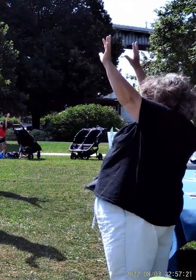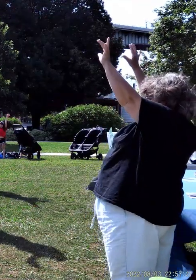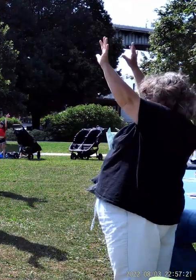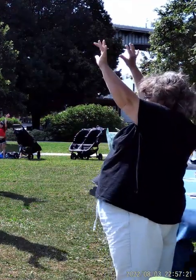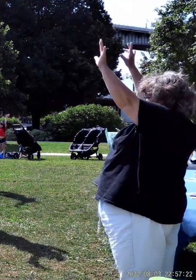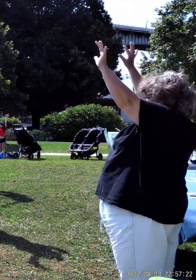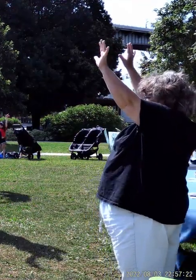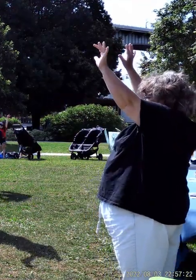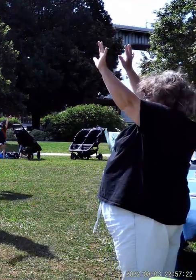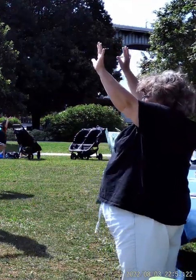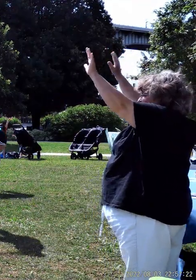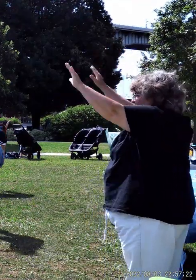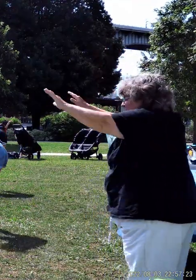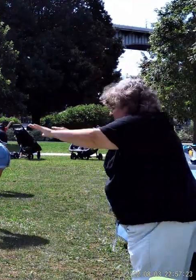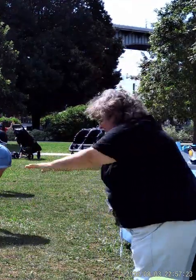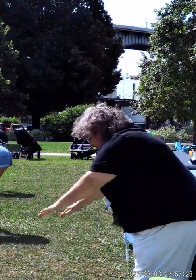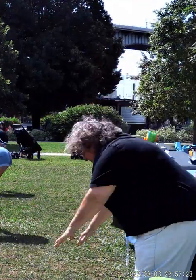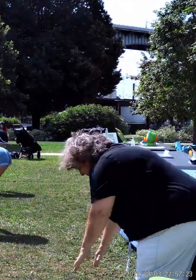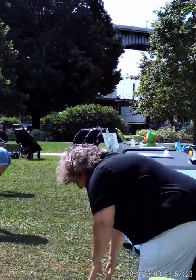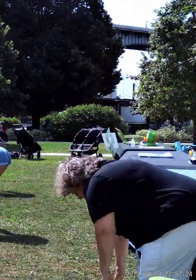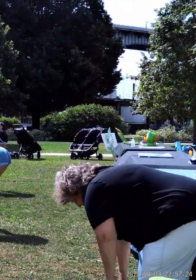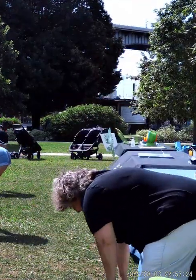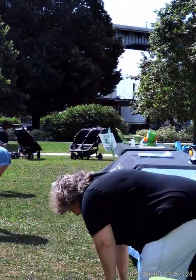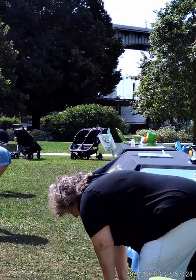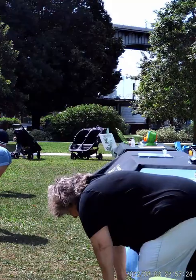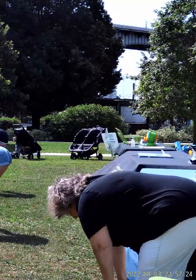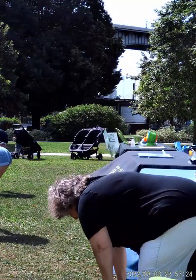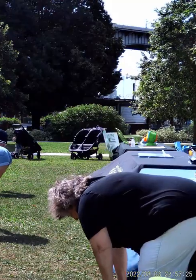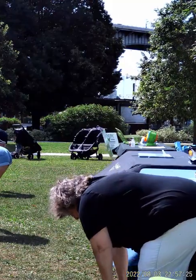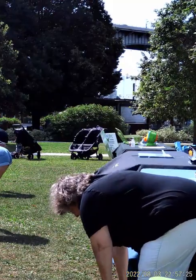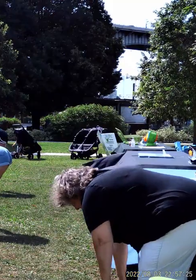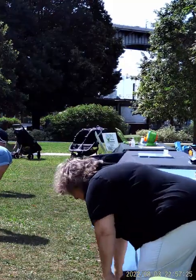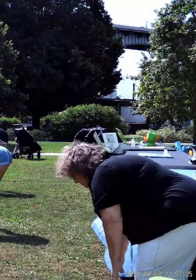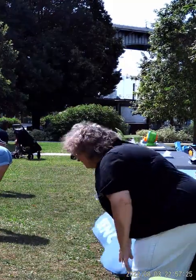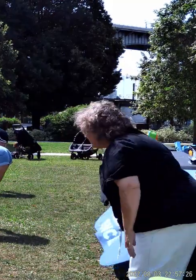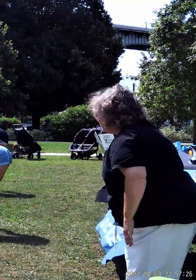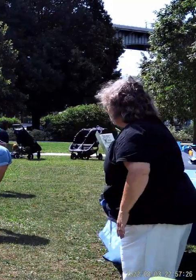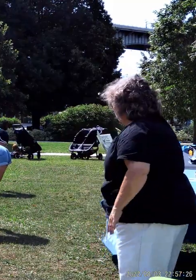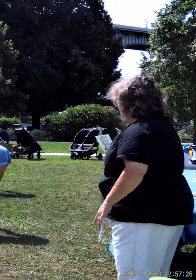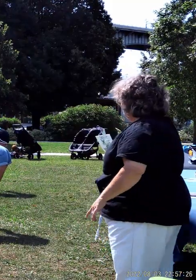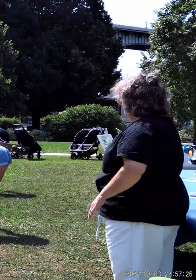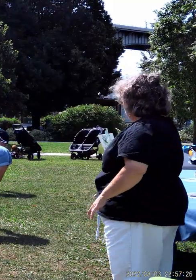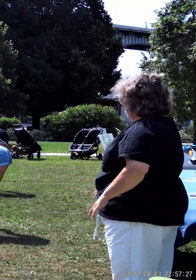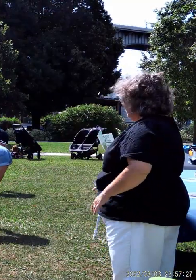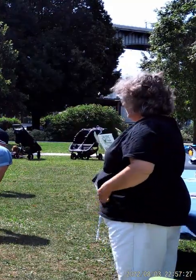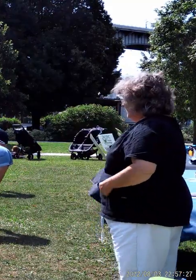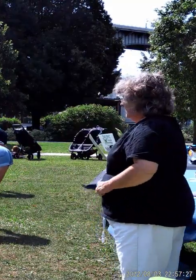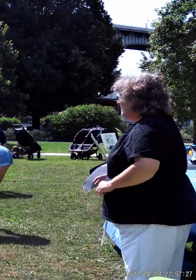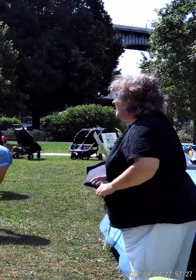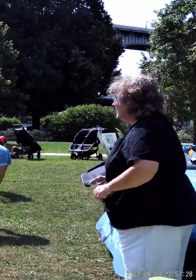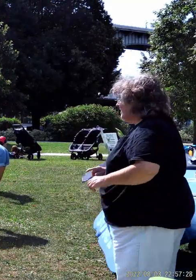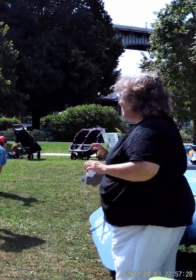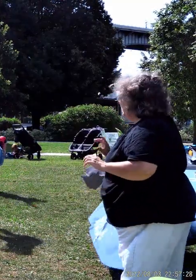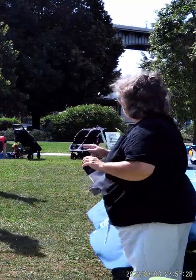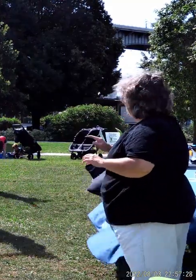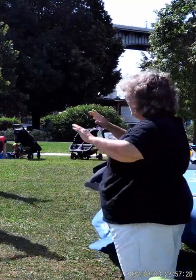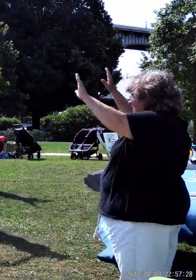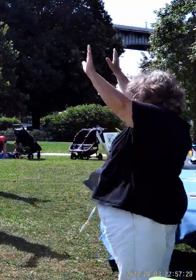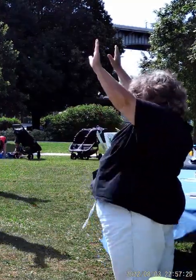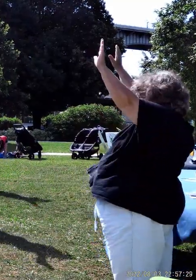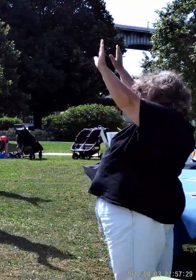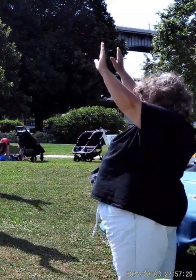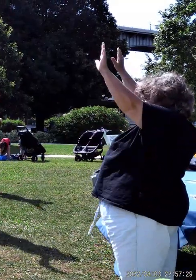fingers and touch your toes if you can. Wiggle your toes and reach up